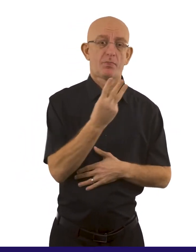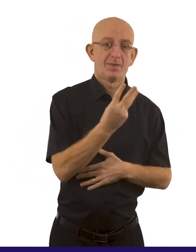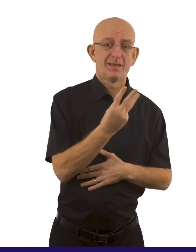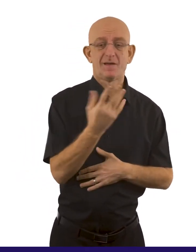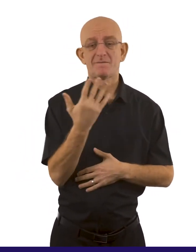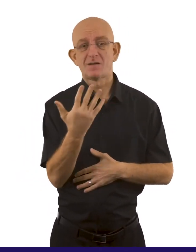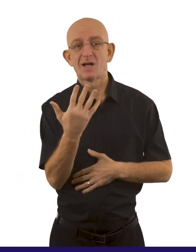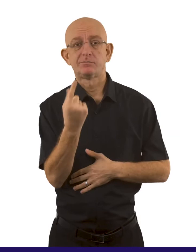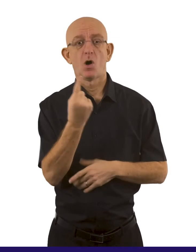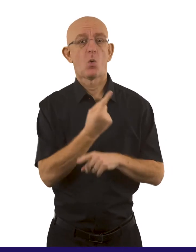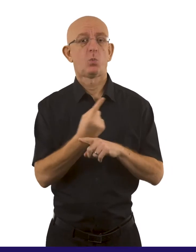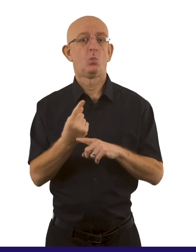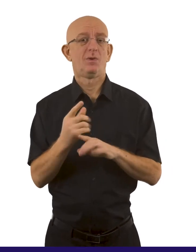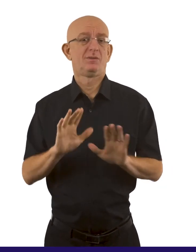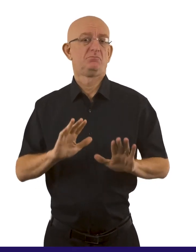3 to 5 times a week.